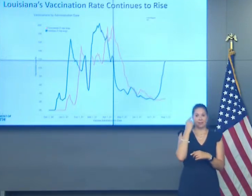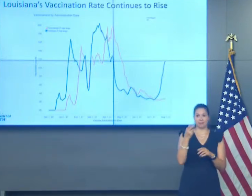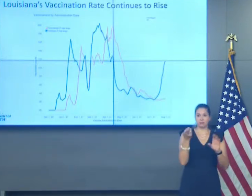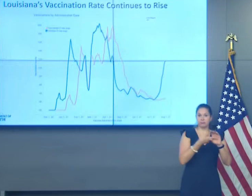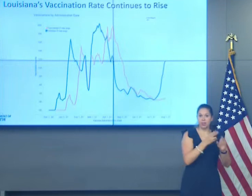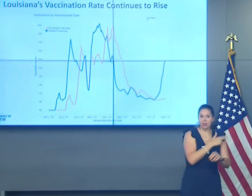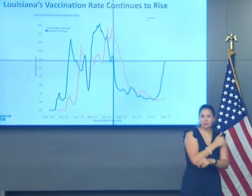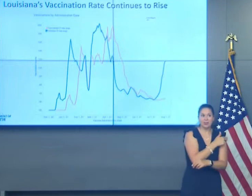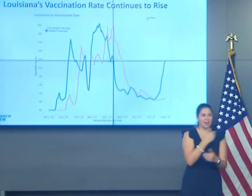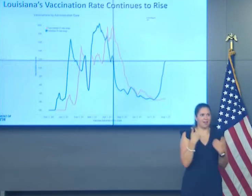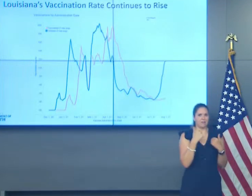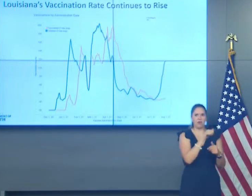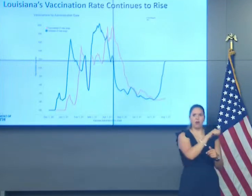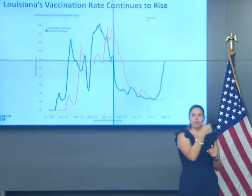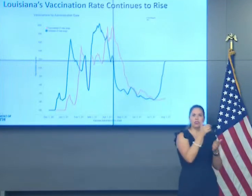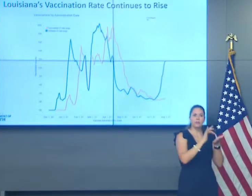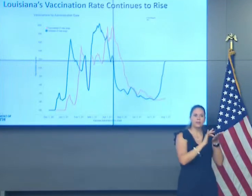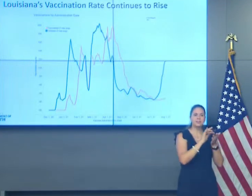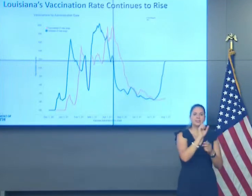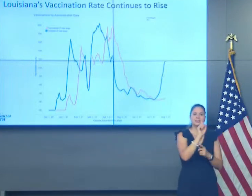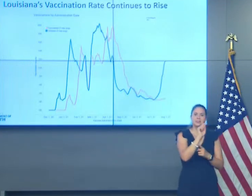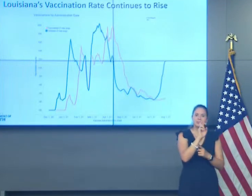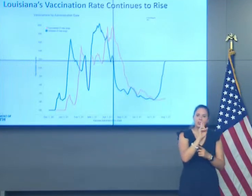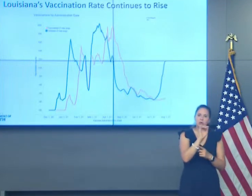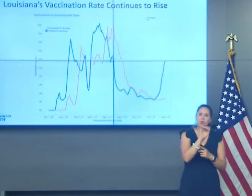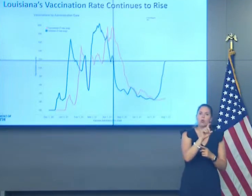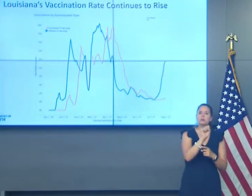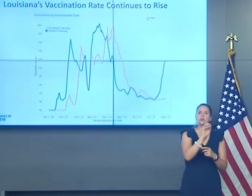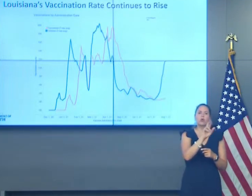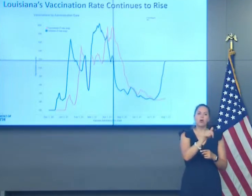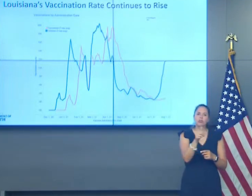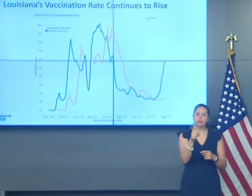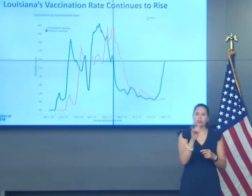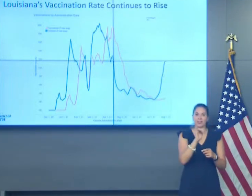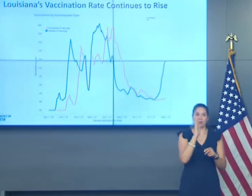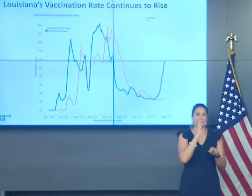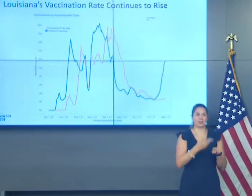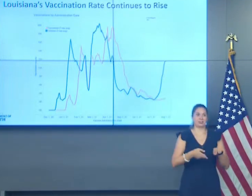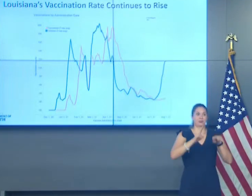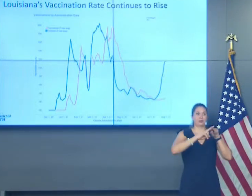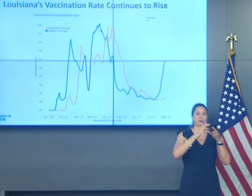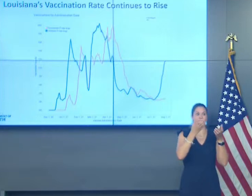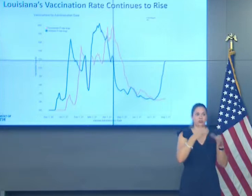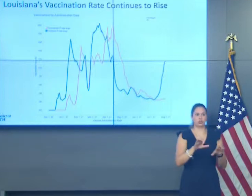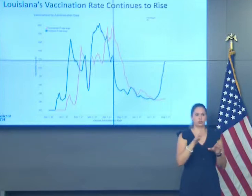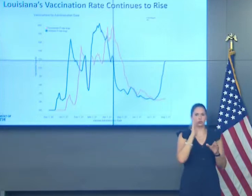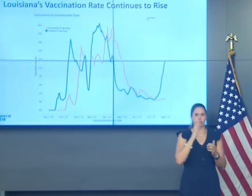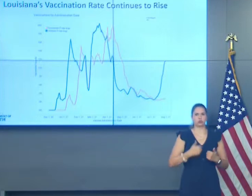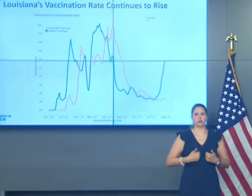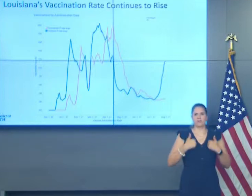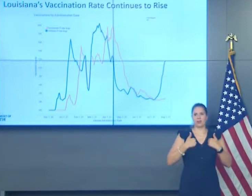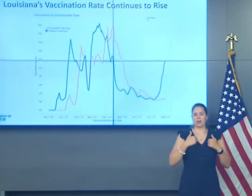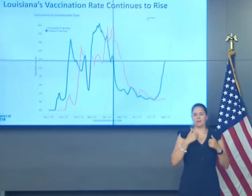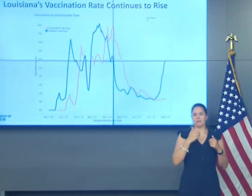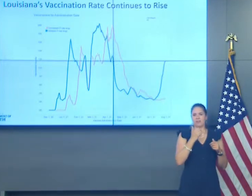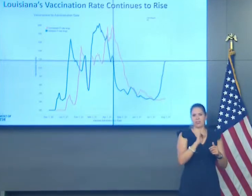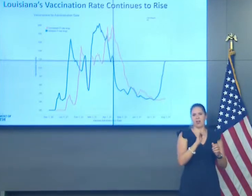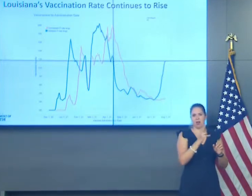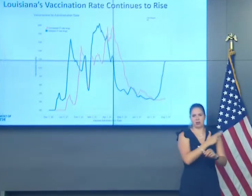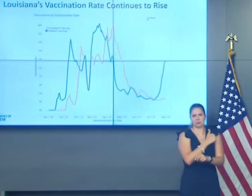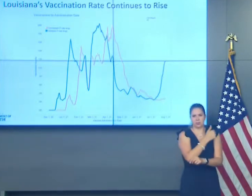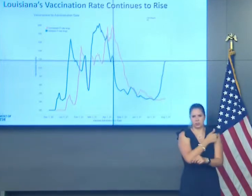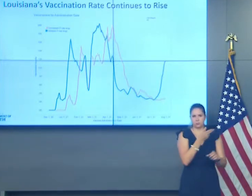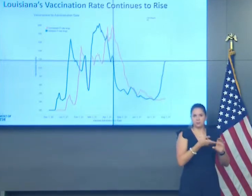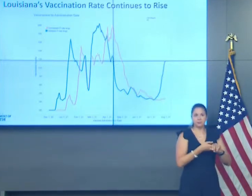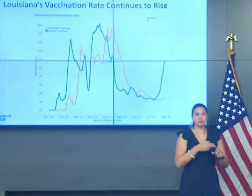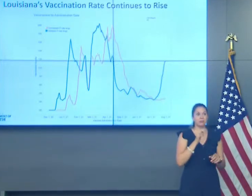are other medicines available to you, steroids and otherwise, that increase the chance that you are going to survive that hospitalization. None of these are